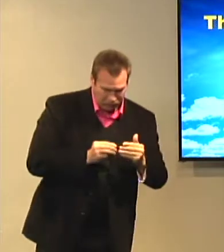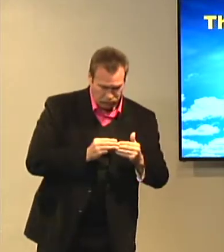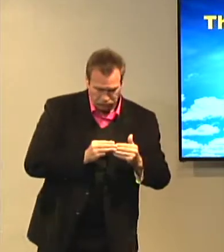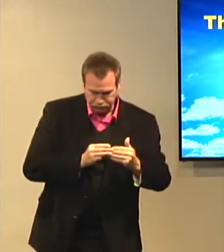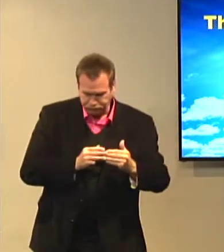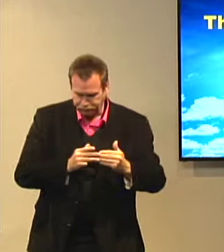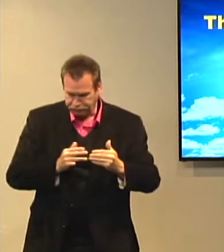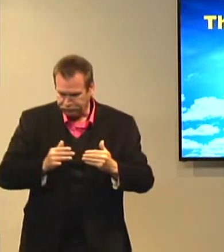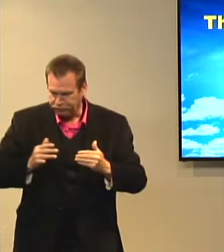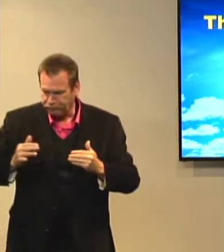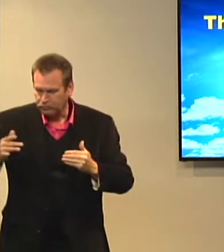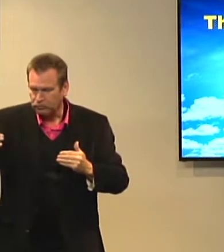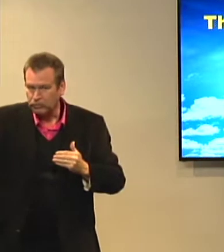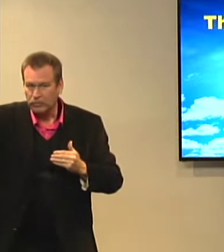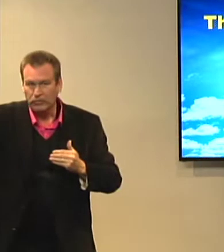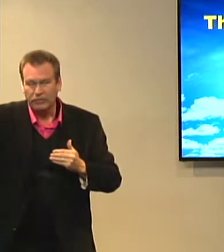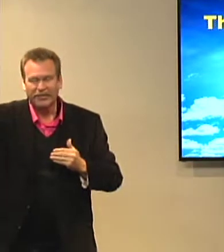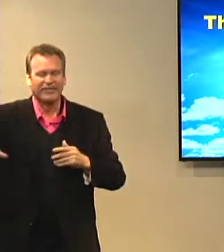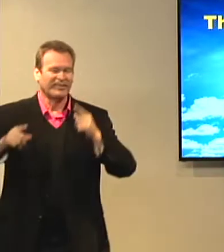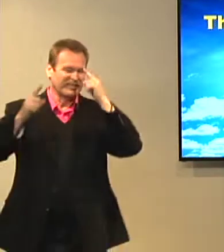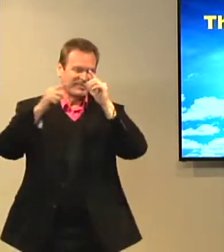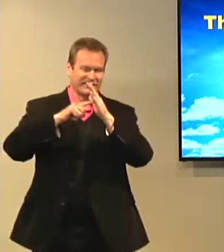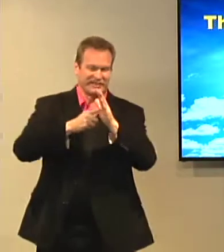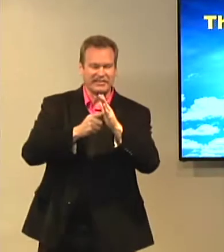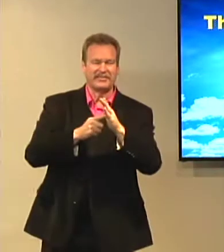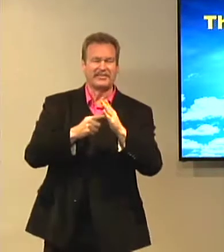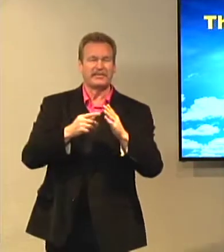So we started something and now we want to complete it.